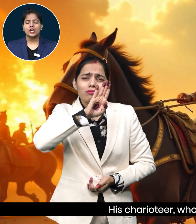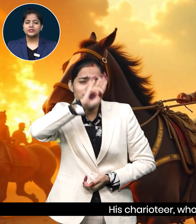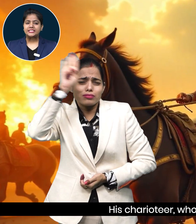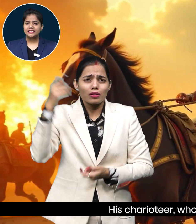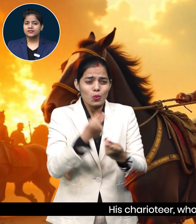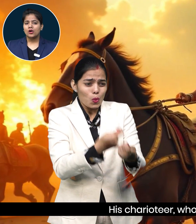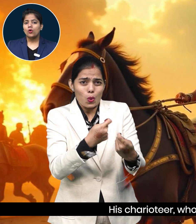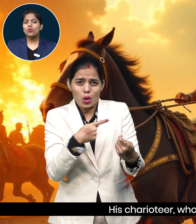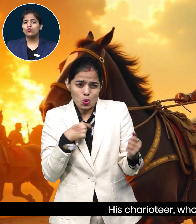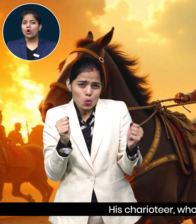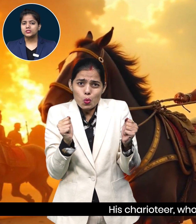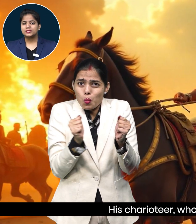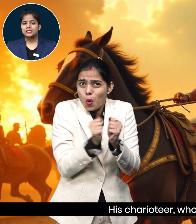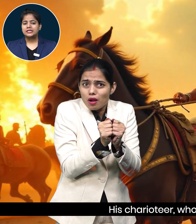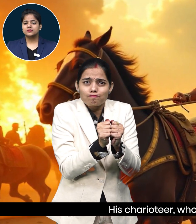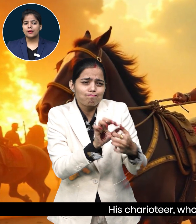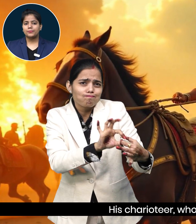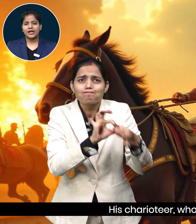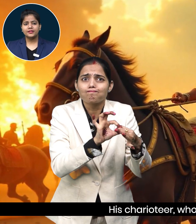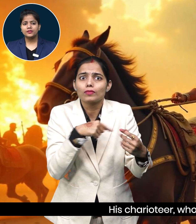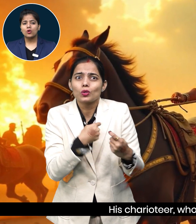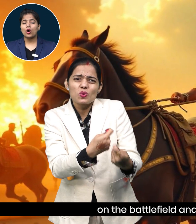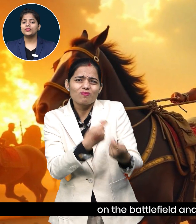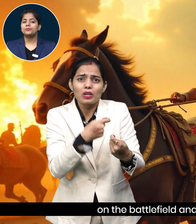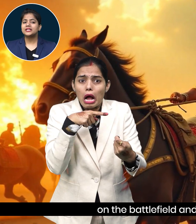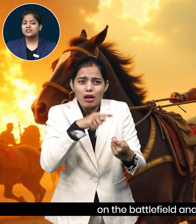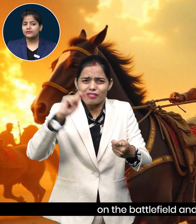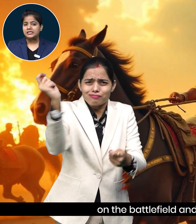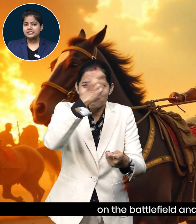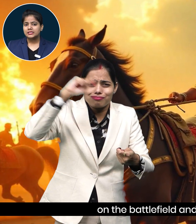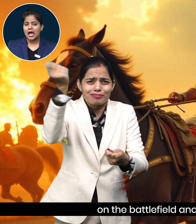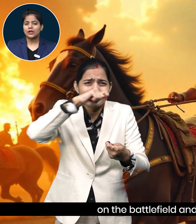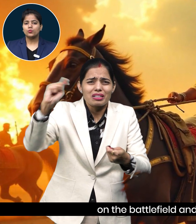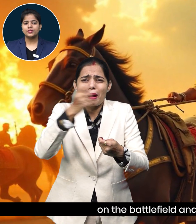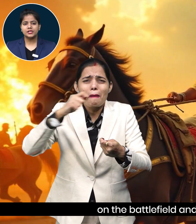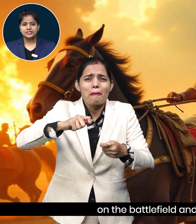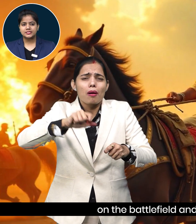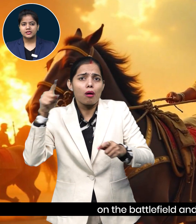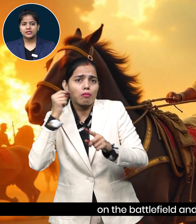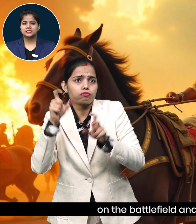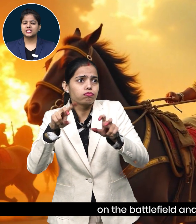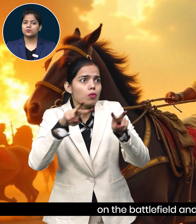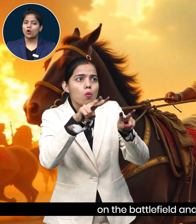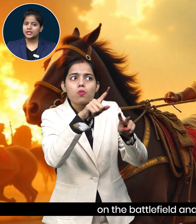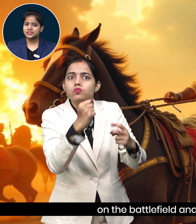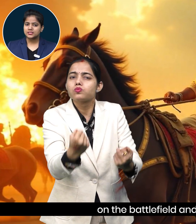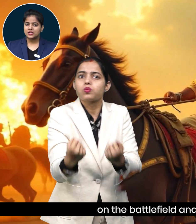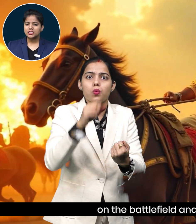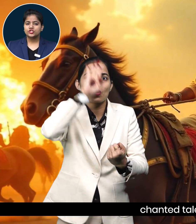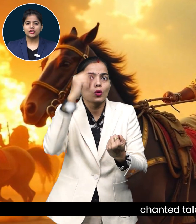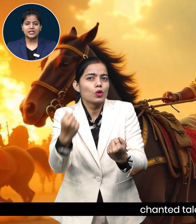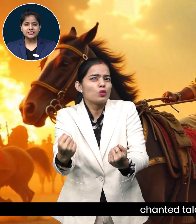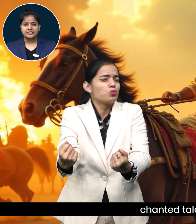His charioteer, who was his companion on the battlefield and witnessed his